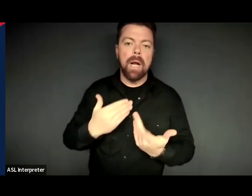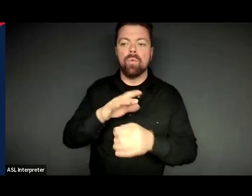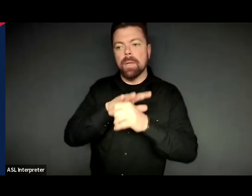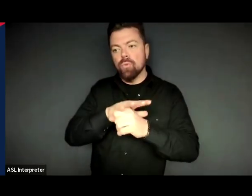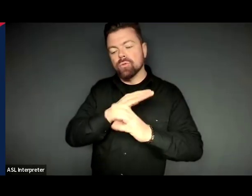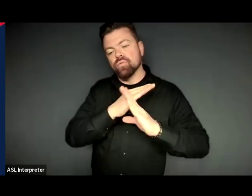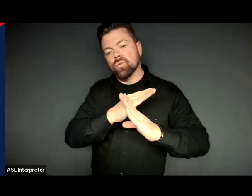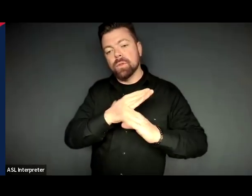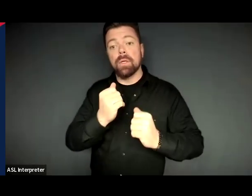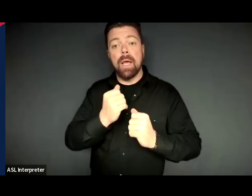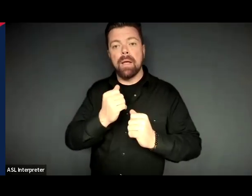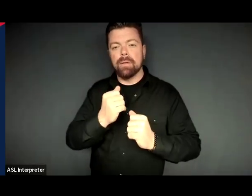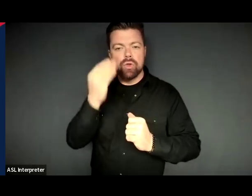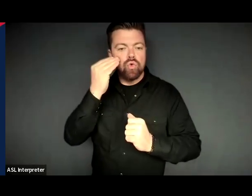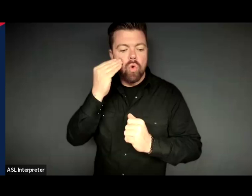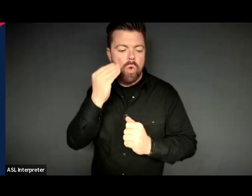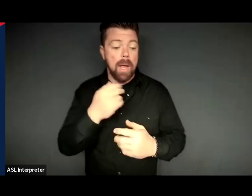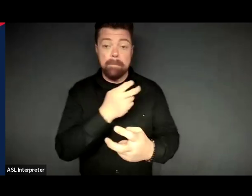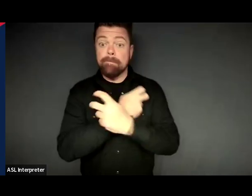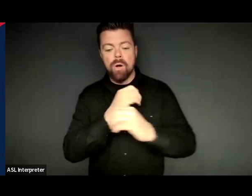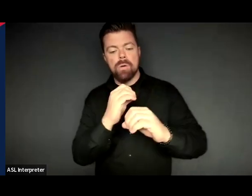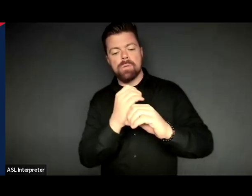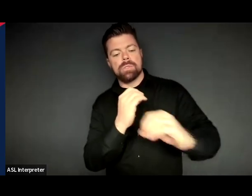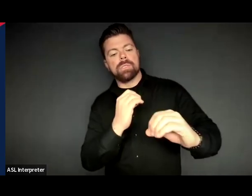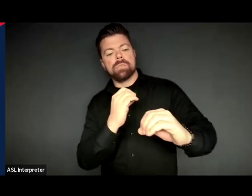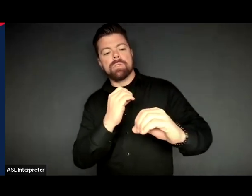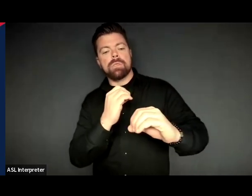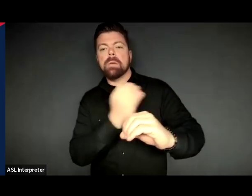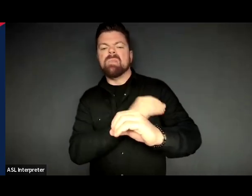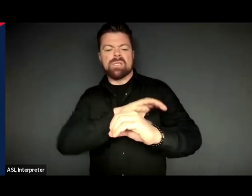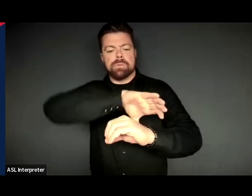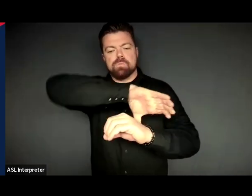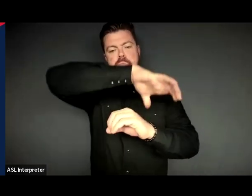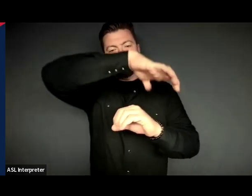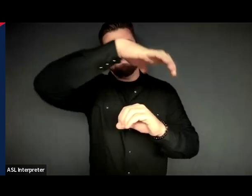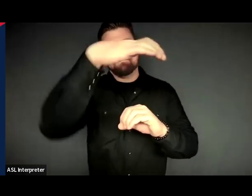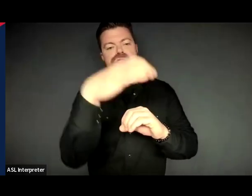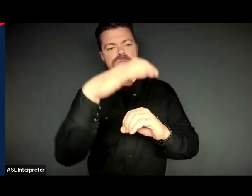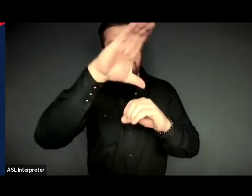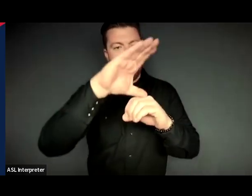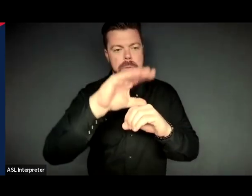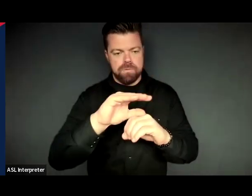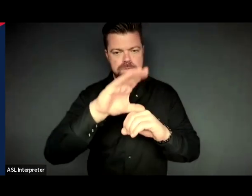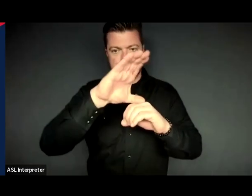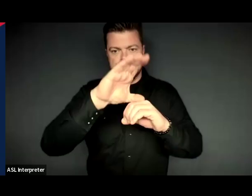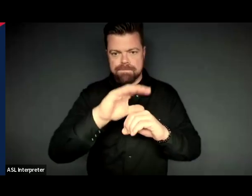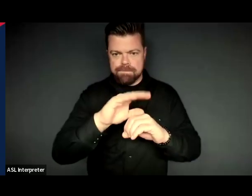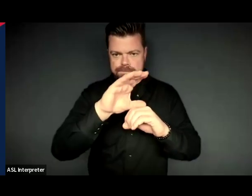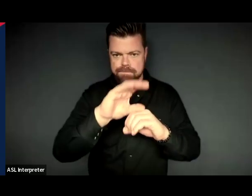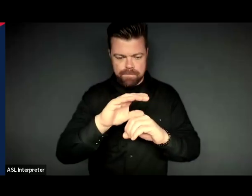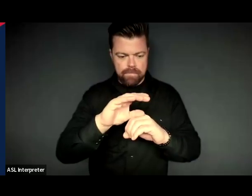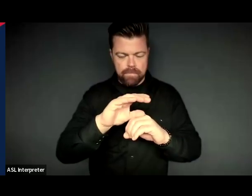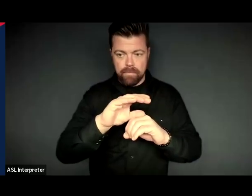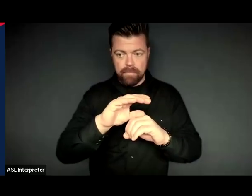those bones well padded so they're not drilling from the inside of your skin to the outside. By the time you see something